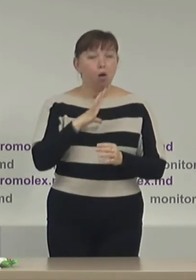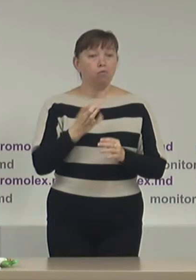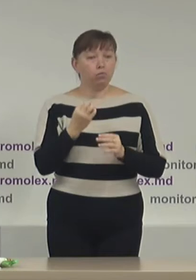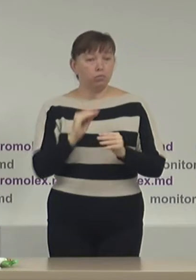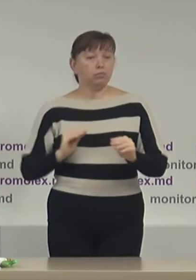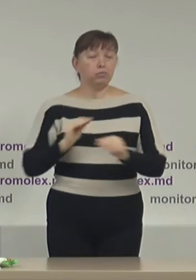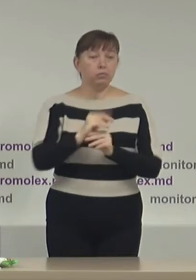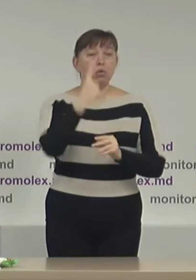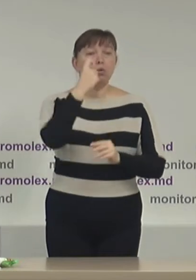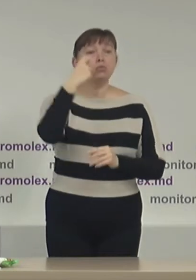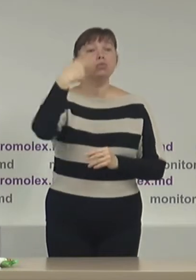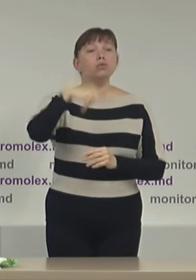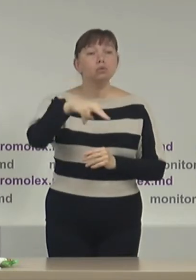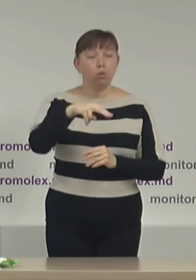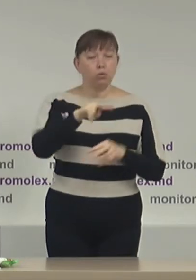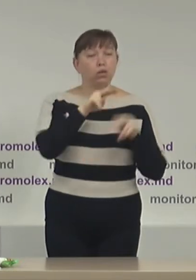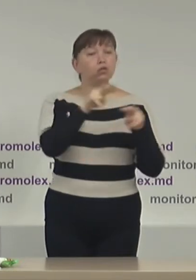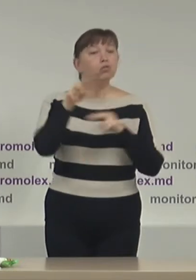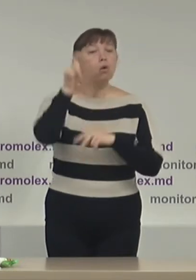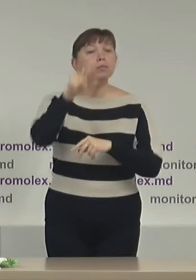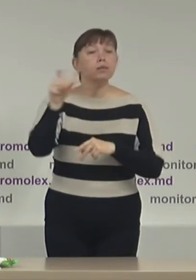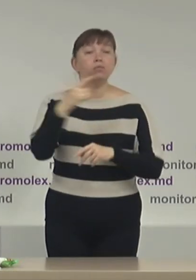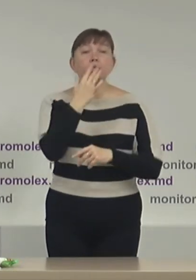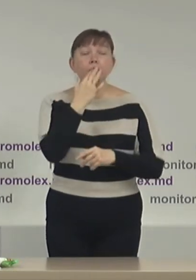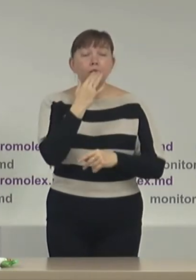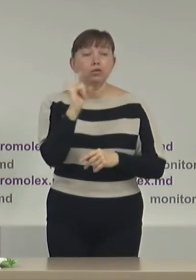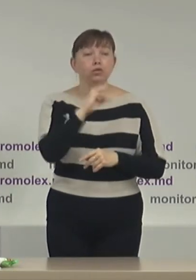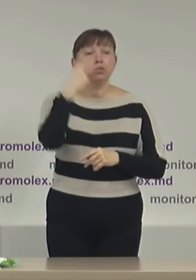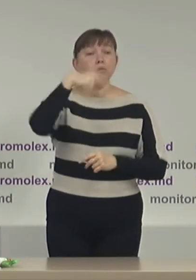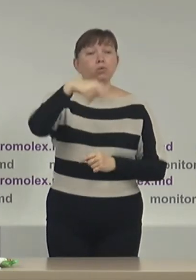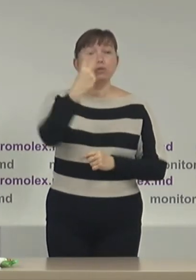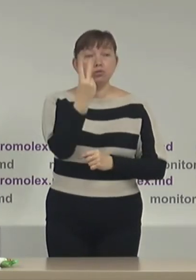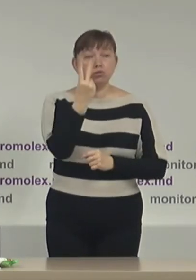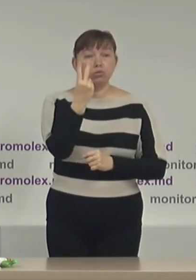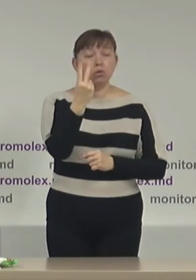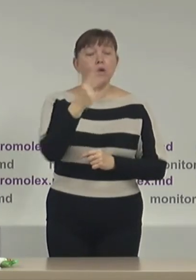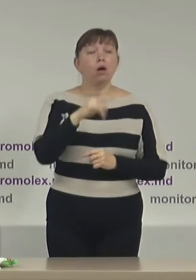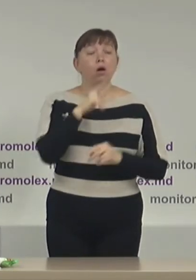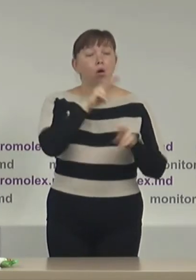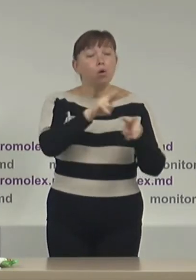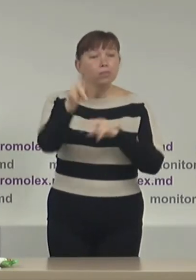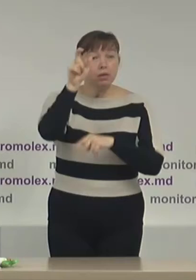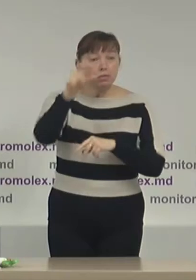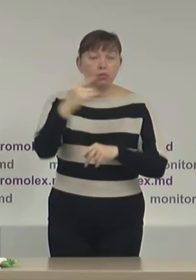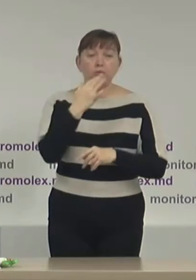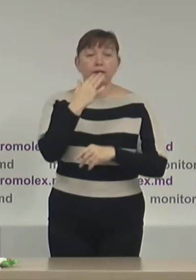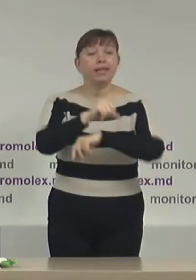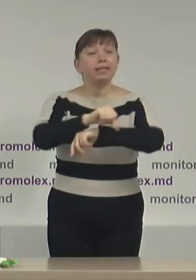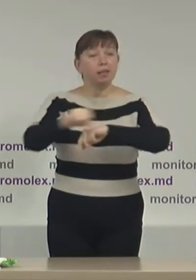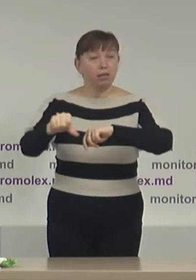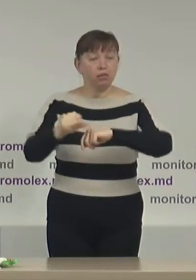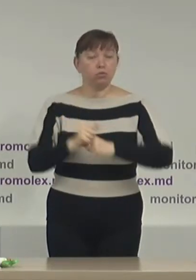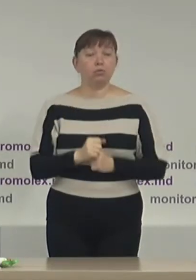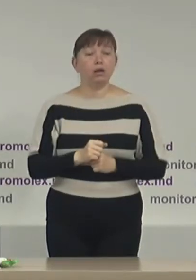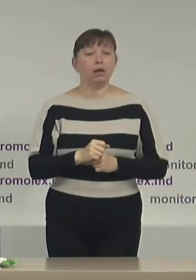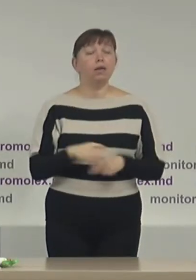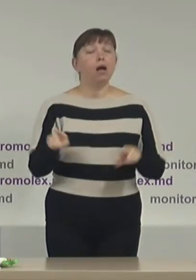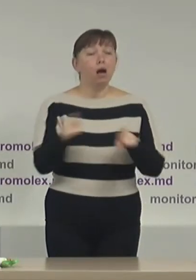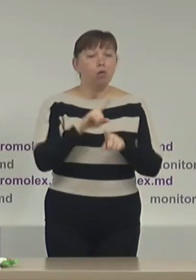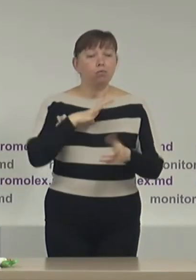conference, other 120 national observers and 22 international observers were